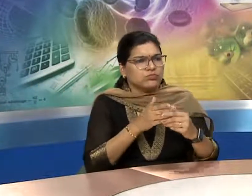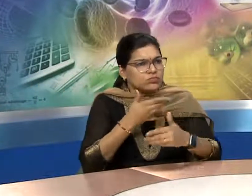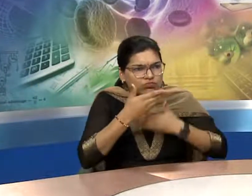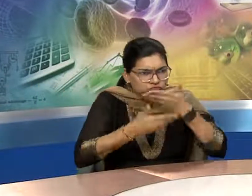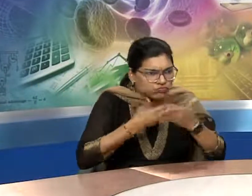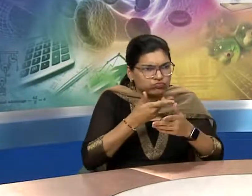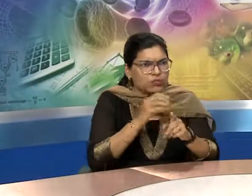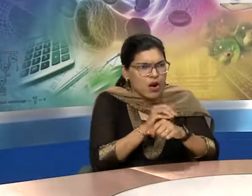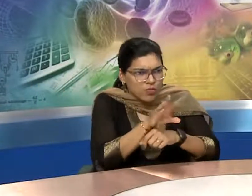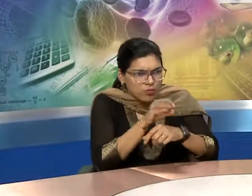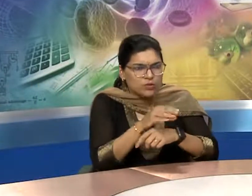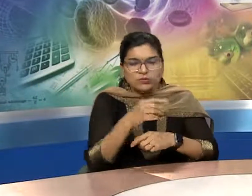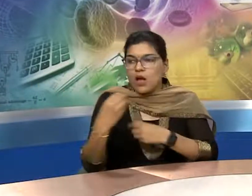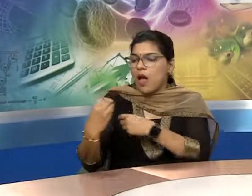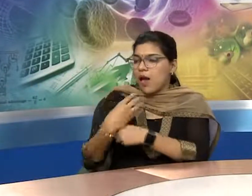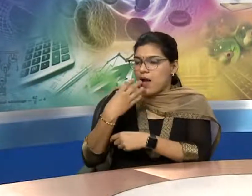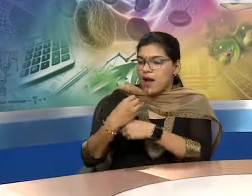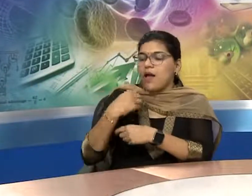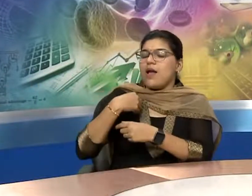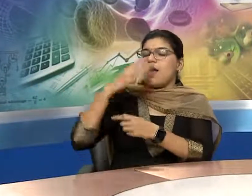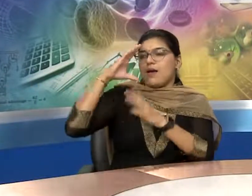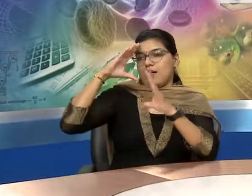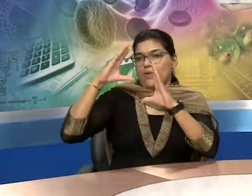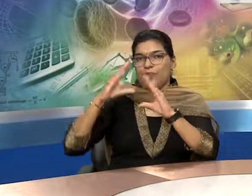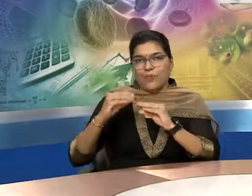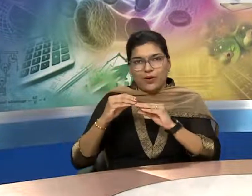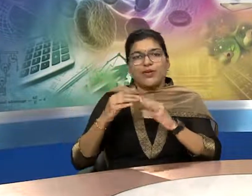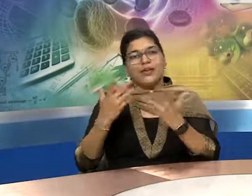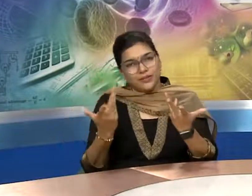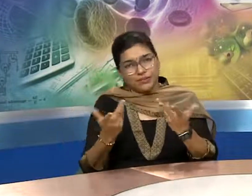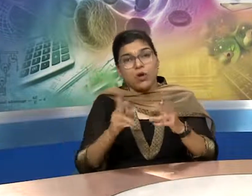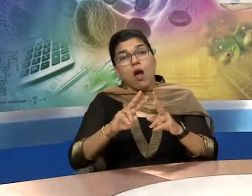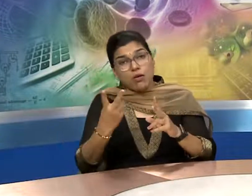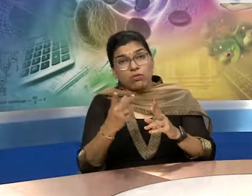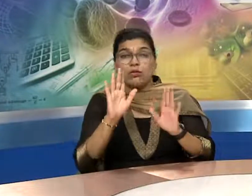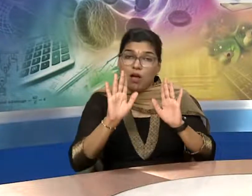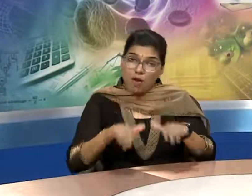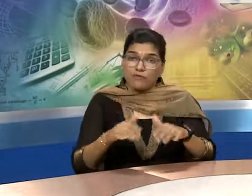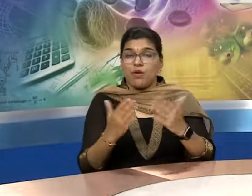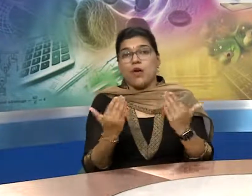is dietitian, whether the expert person is